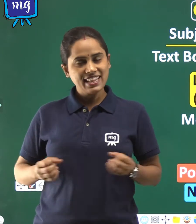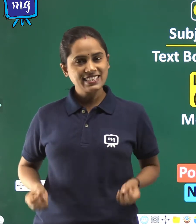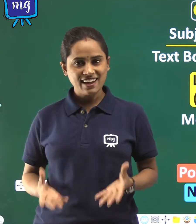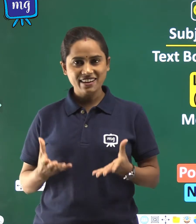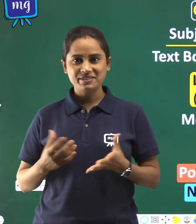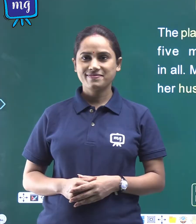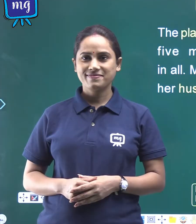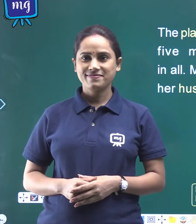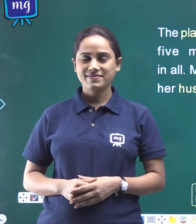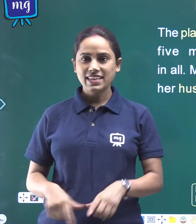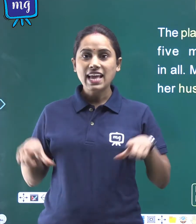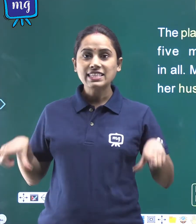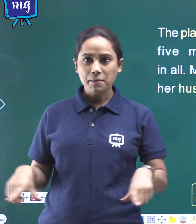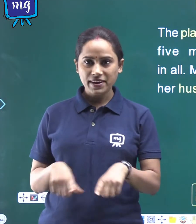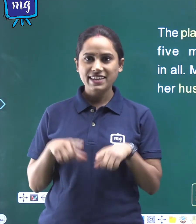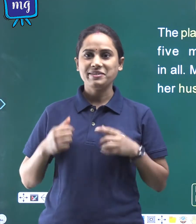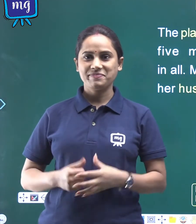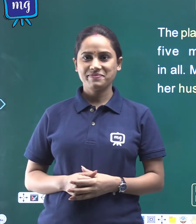start. Summary.